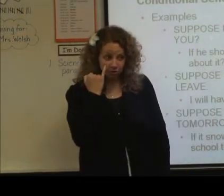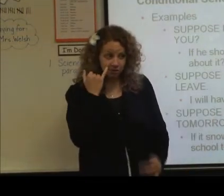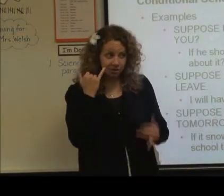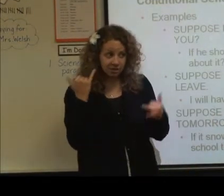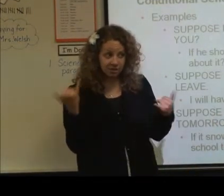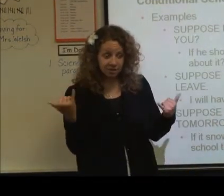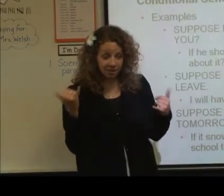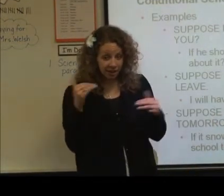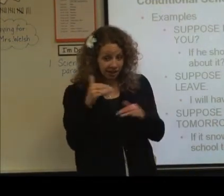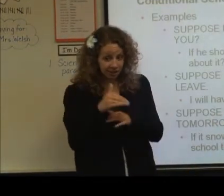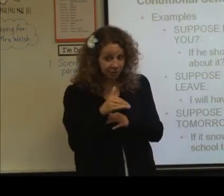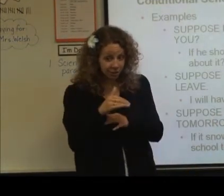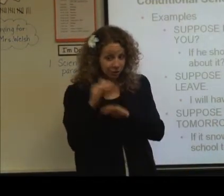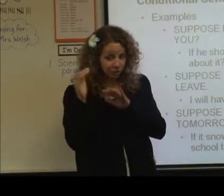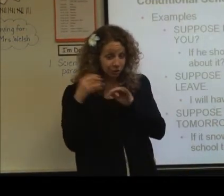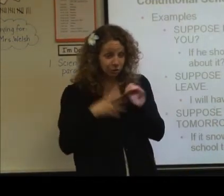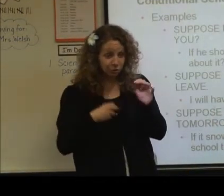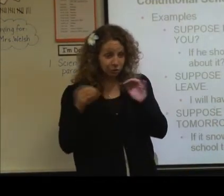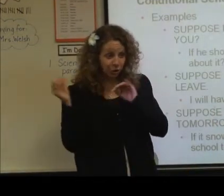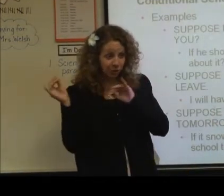Suppose tonight snow.